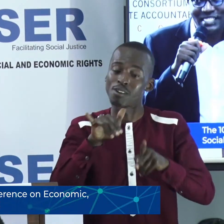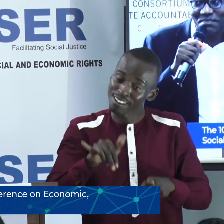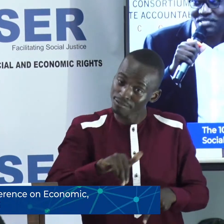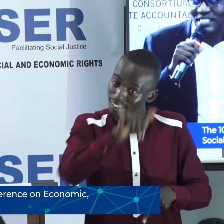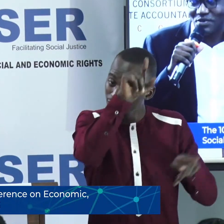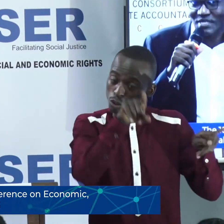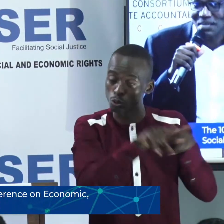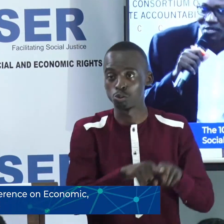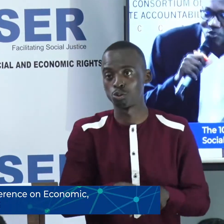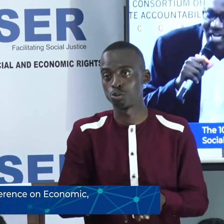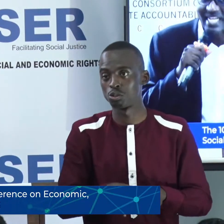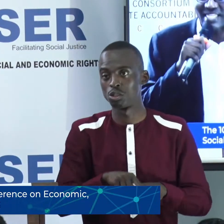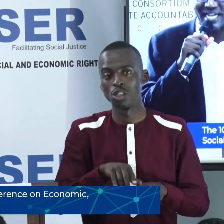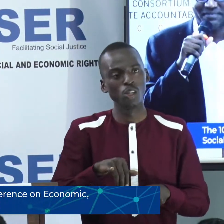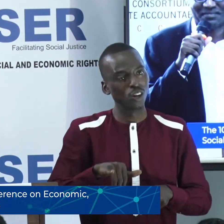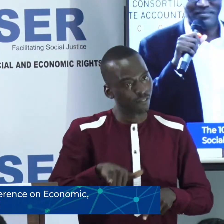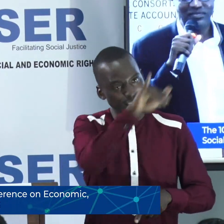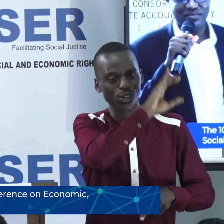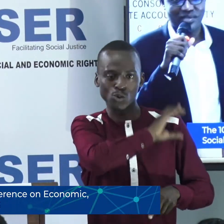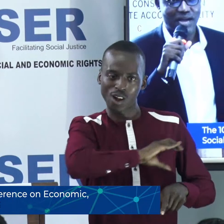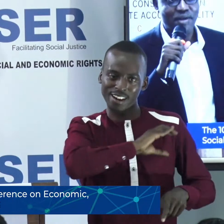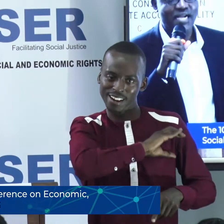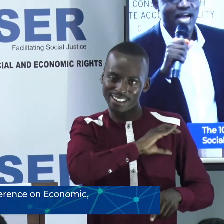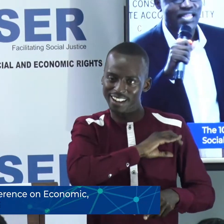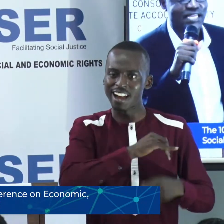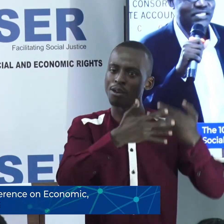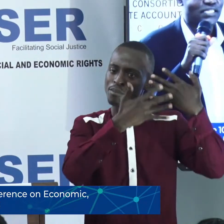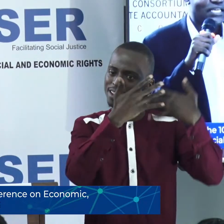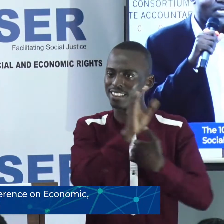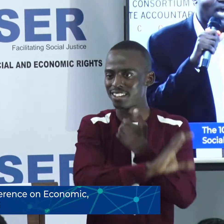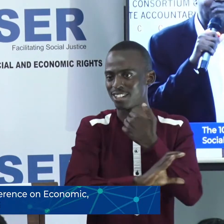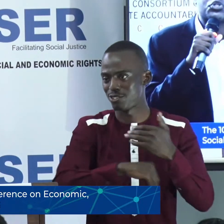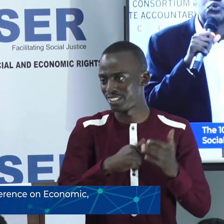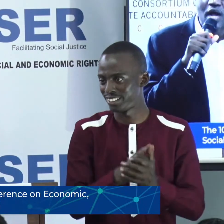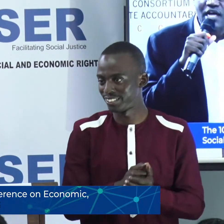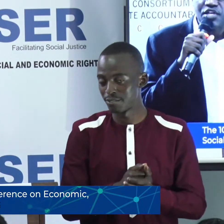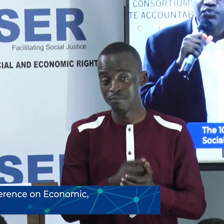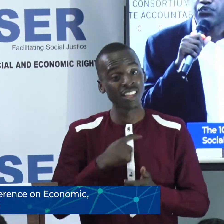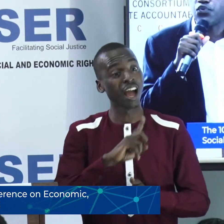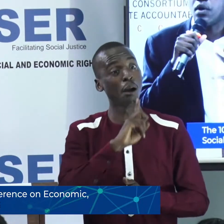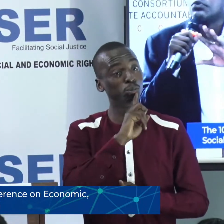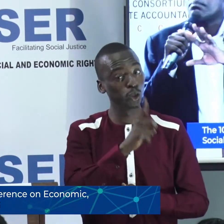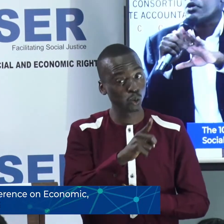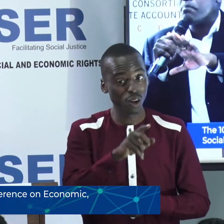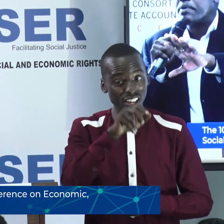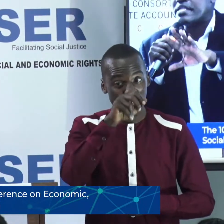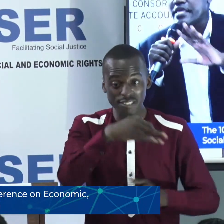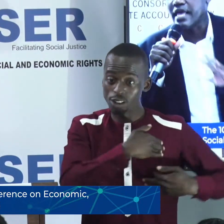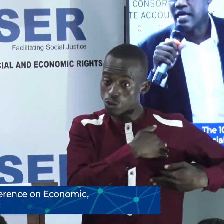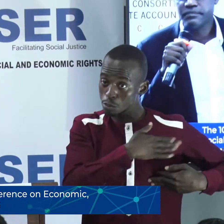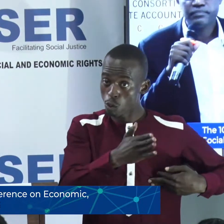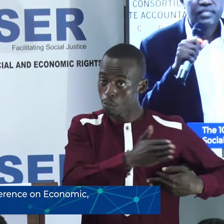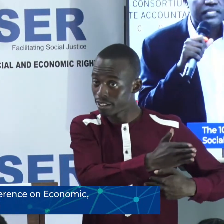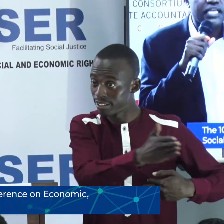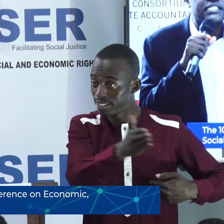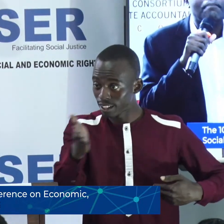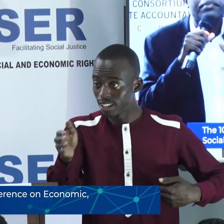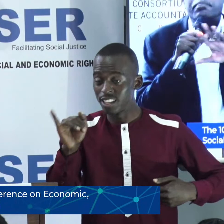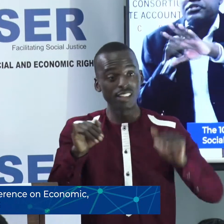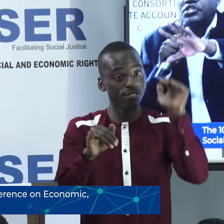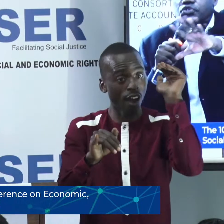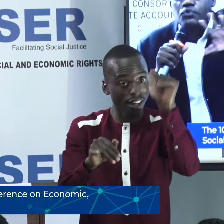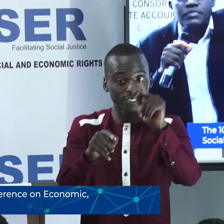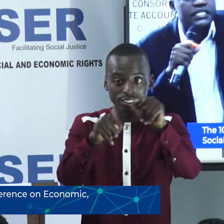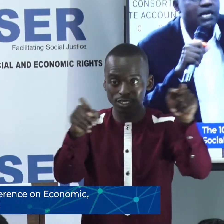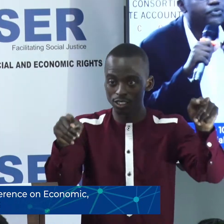and semi-skilled labor to Canada, among others. I'm sure if we were to be open here, there are some people